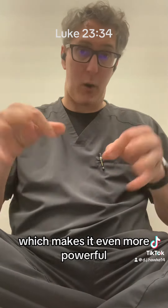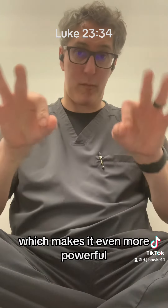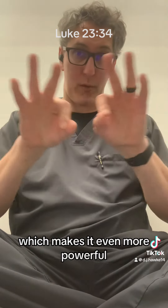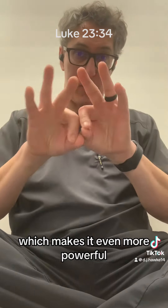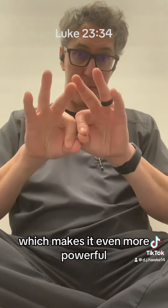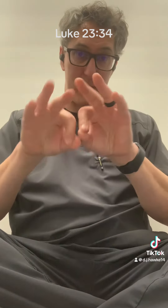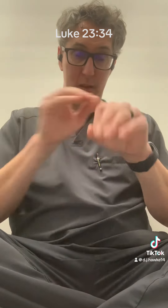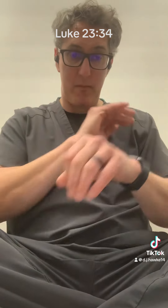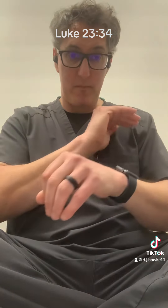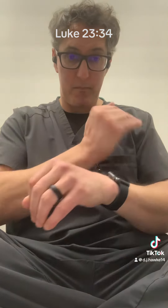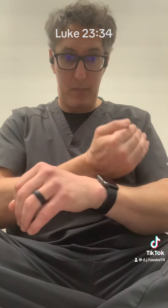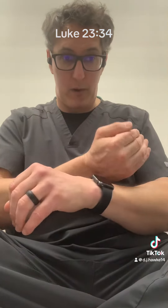powerful.